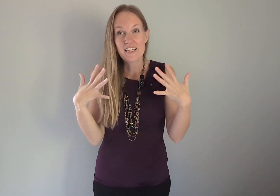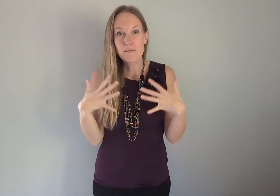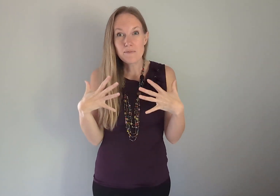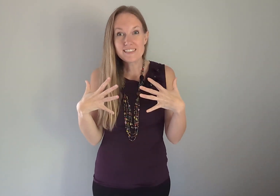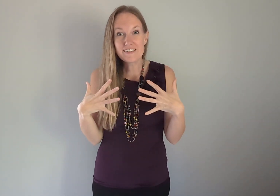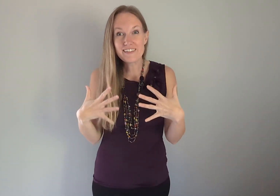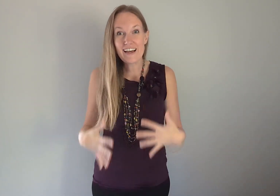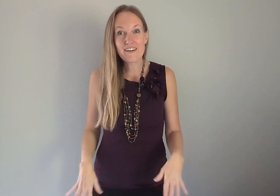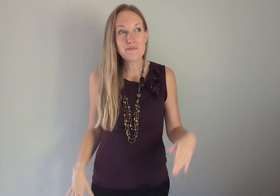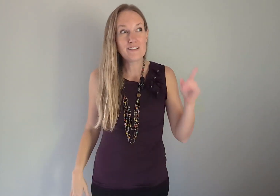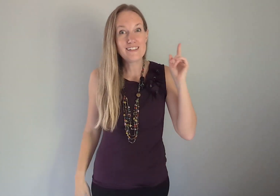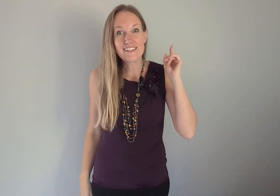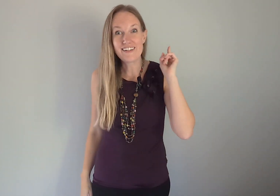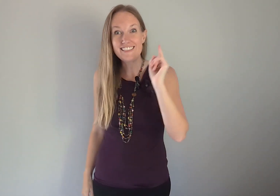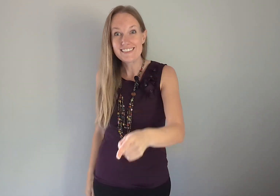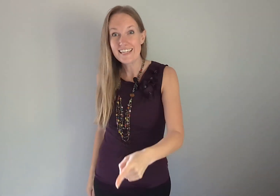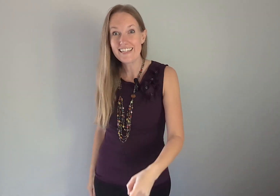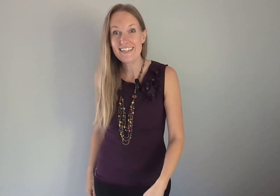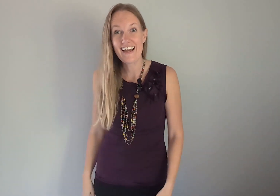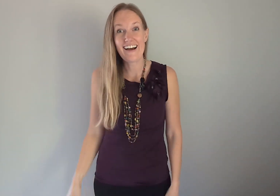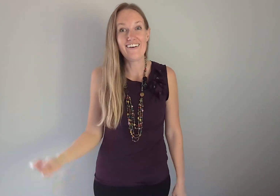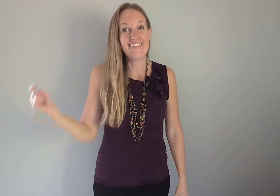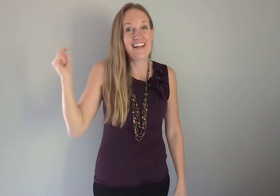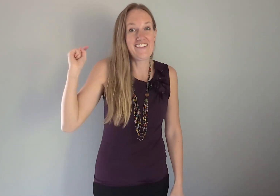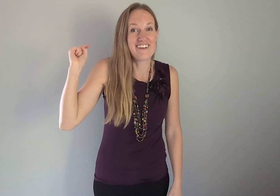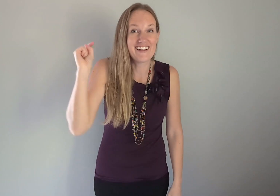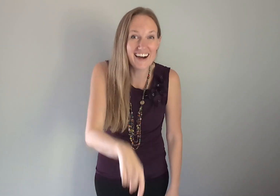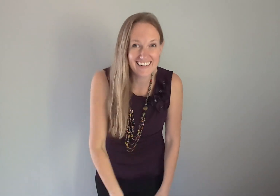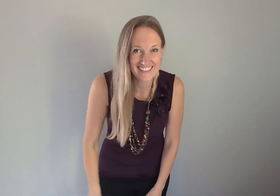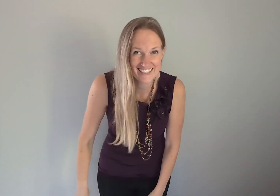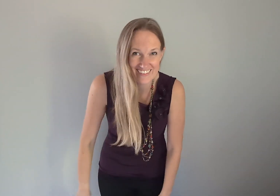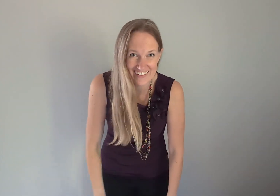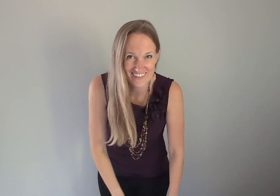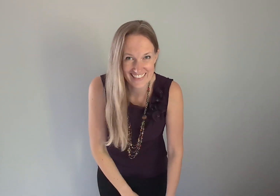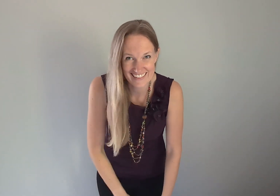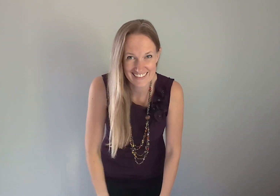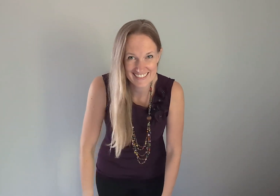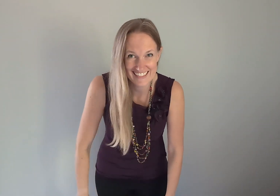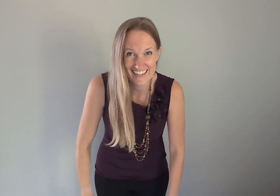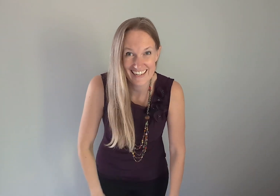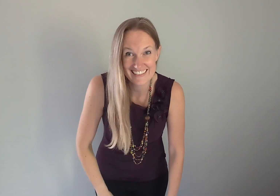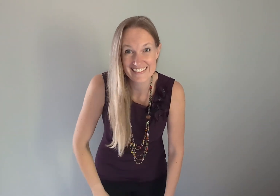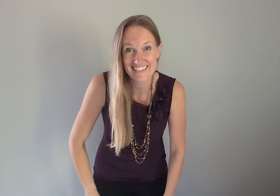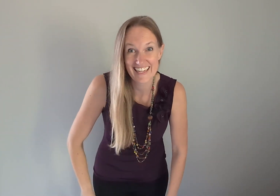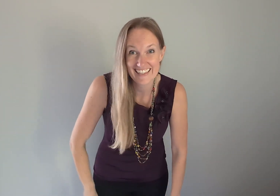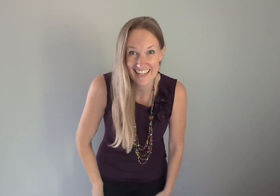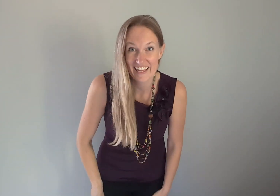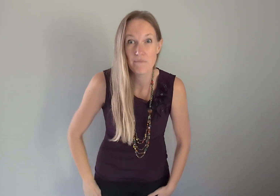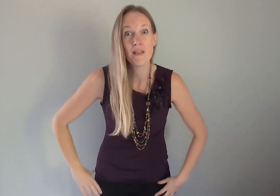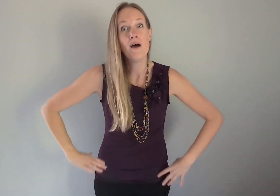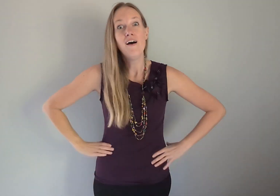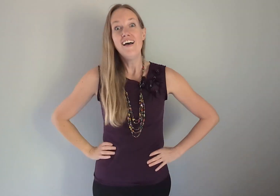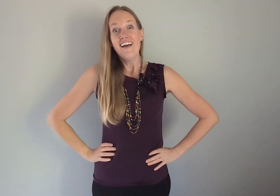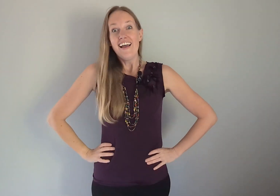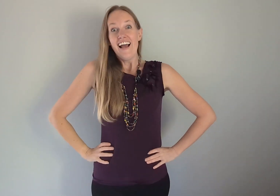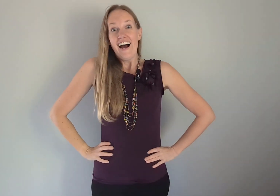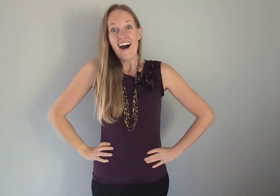keeping myself accountable. If I say it now, then I've got to show up on Thursday and say it then.